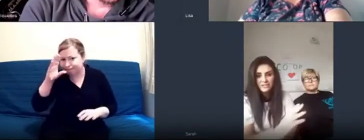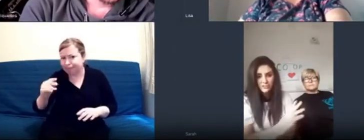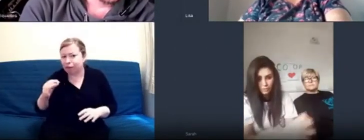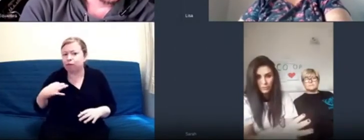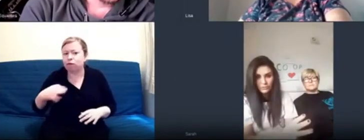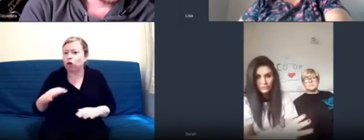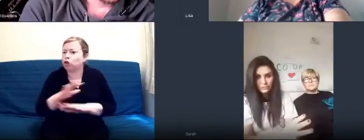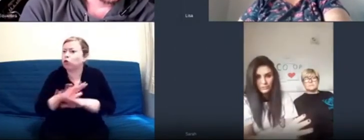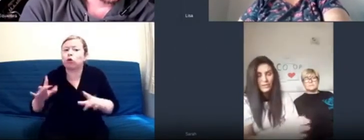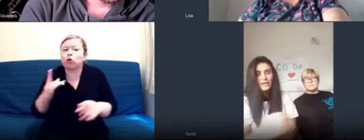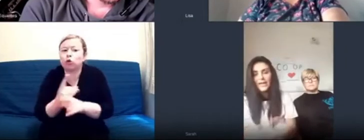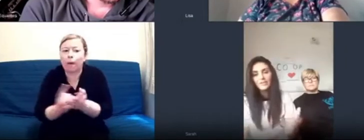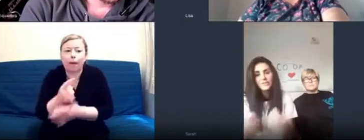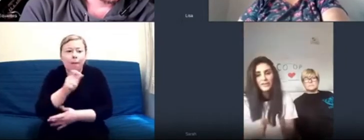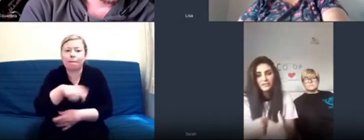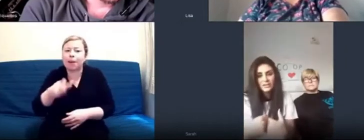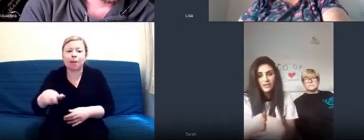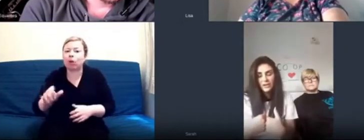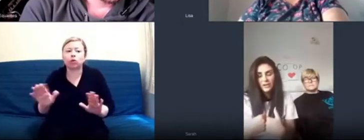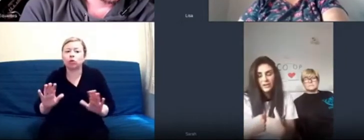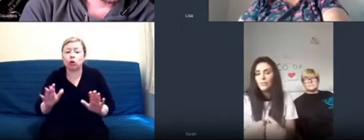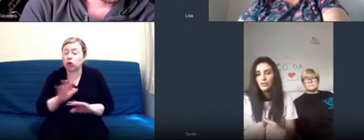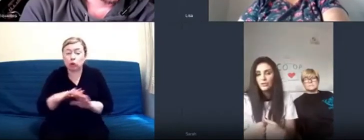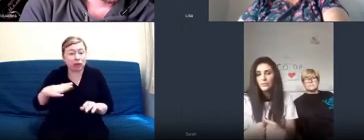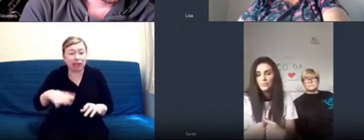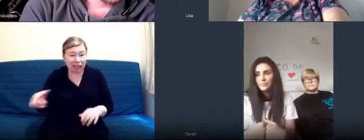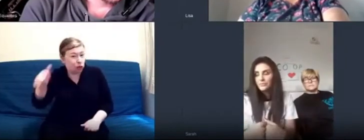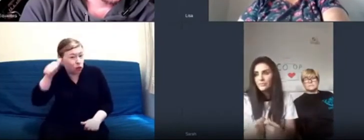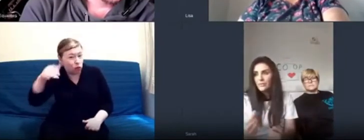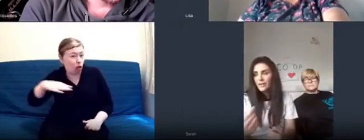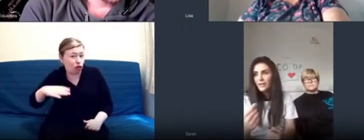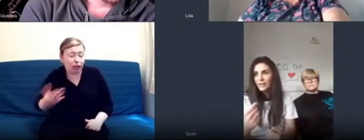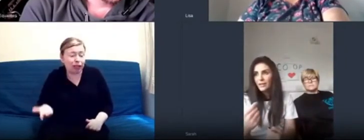just don't. Any referrals that even come through,